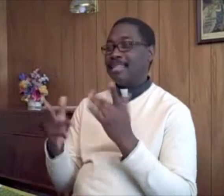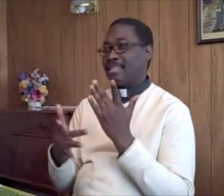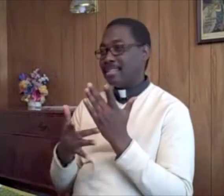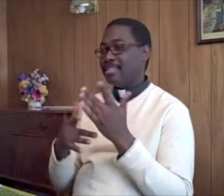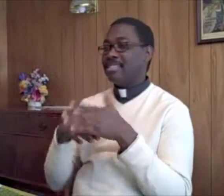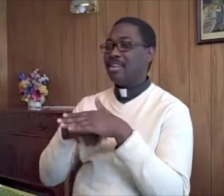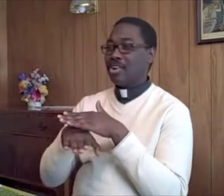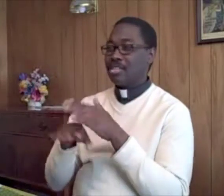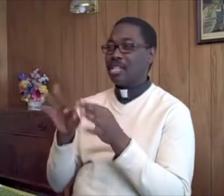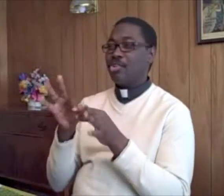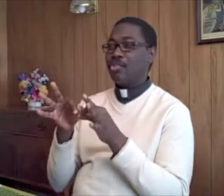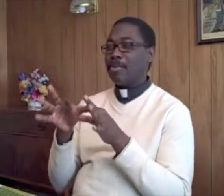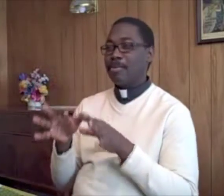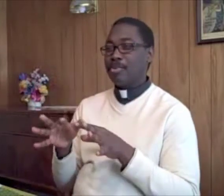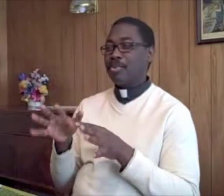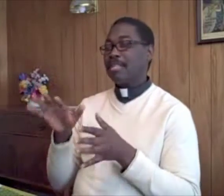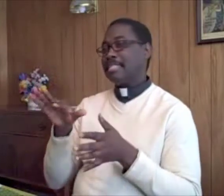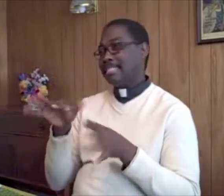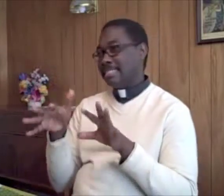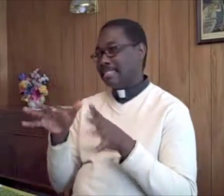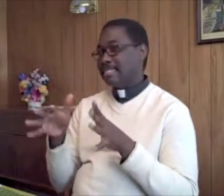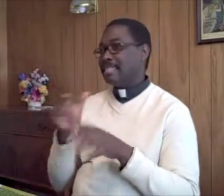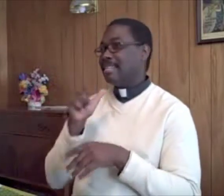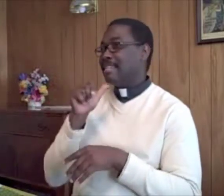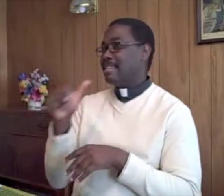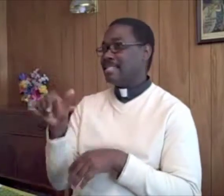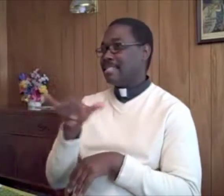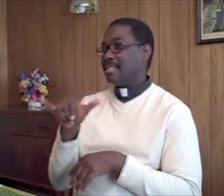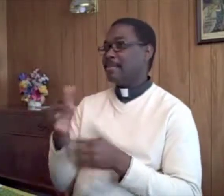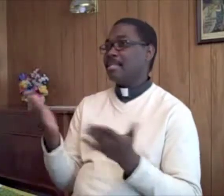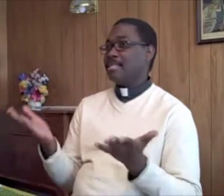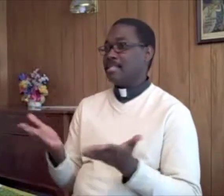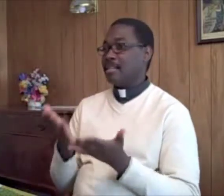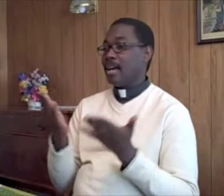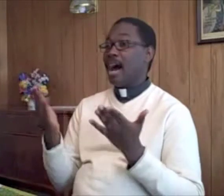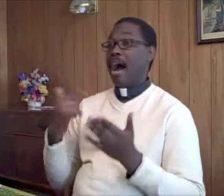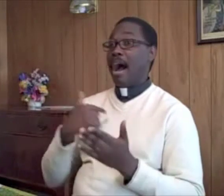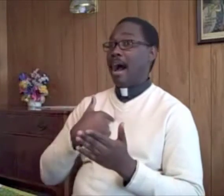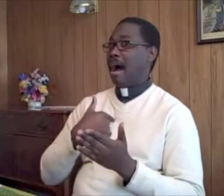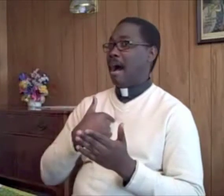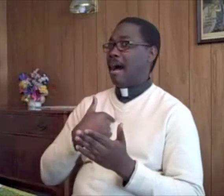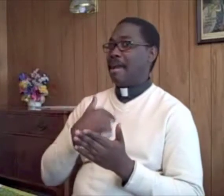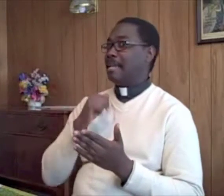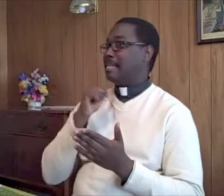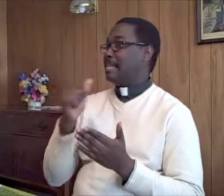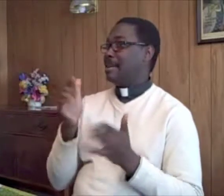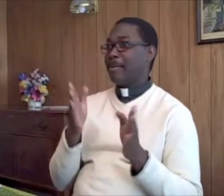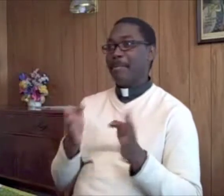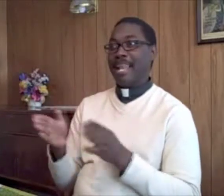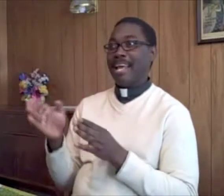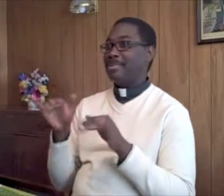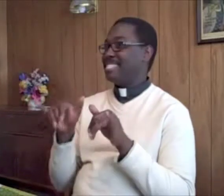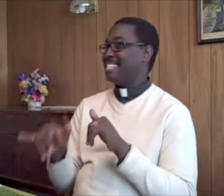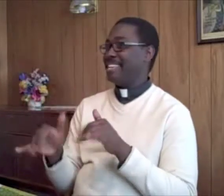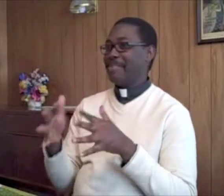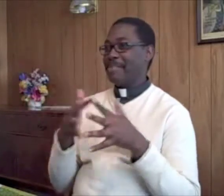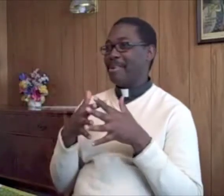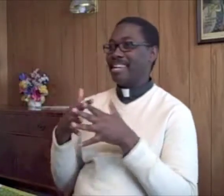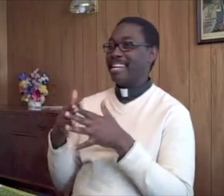to interpreters is not the same as it is here. And I really hadn't planned on staying in the United States,